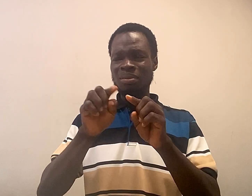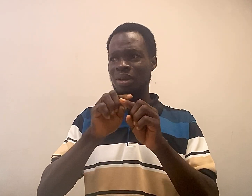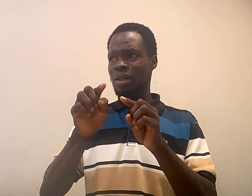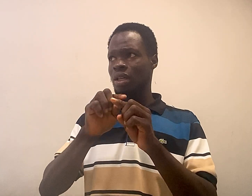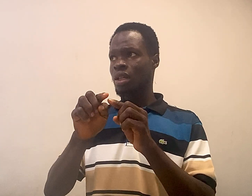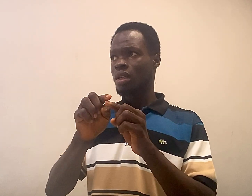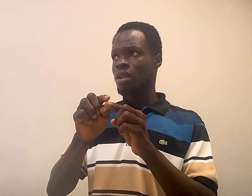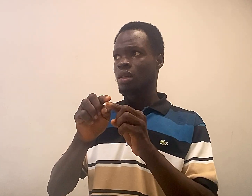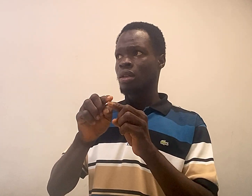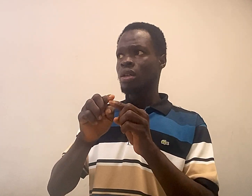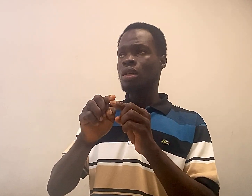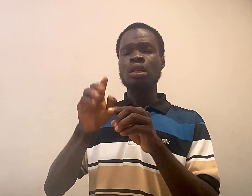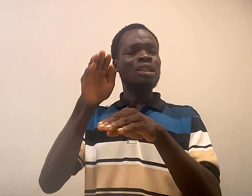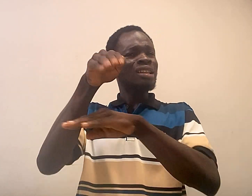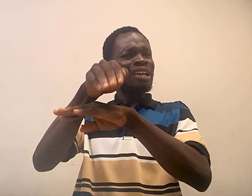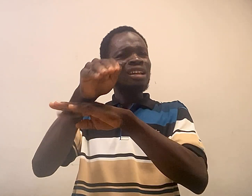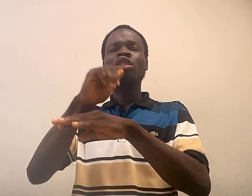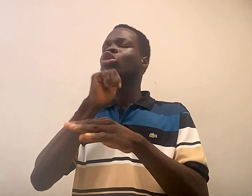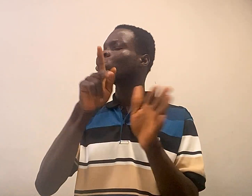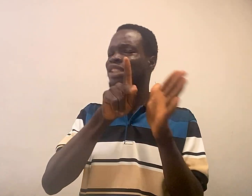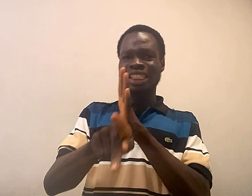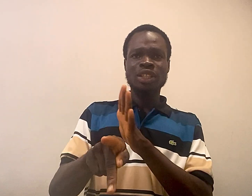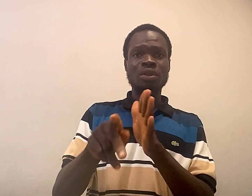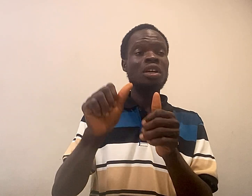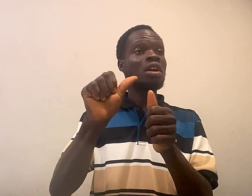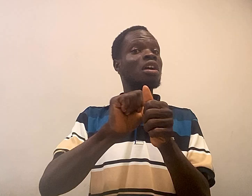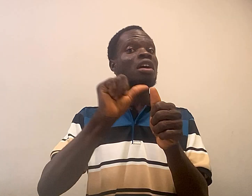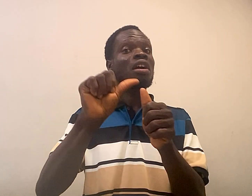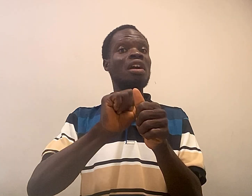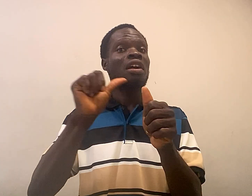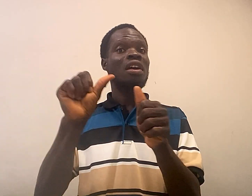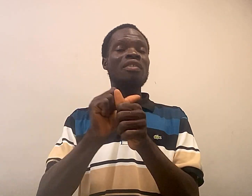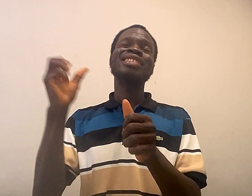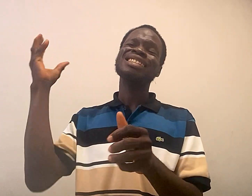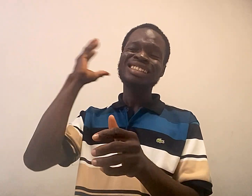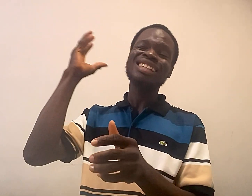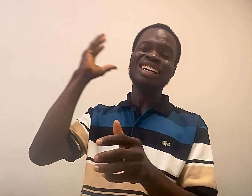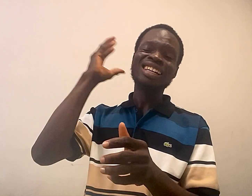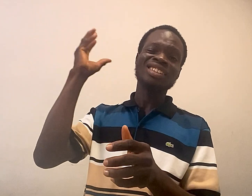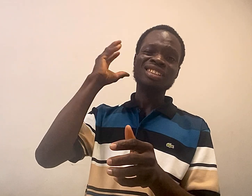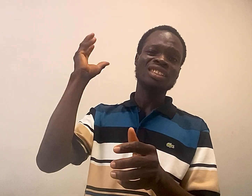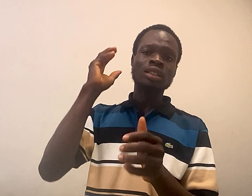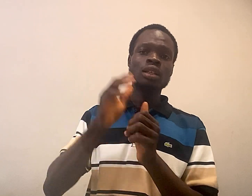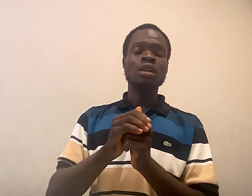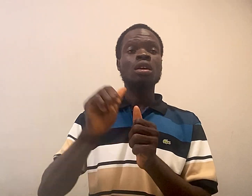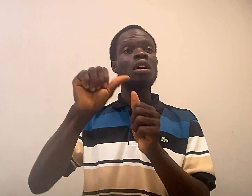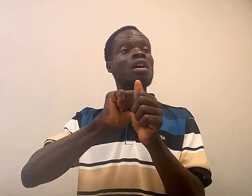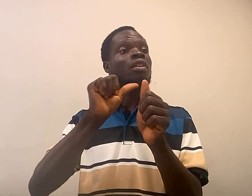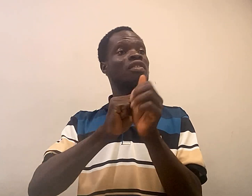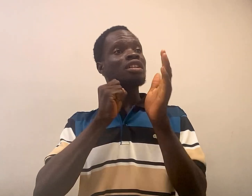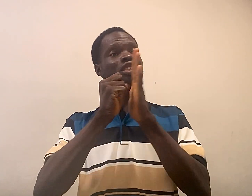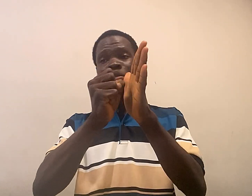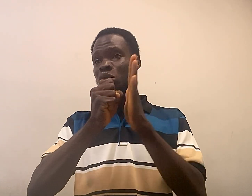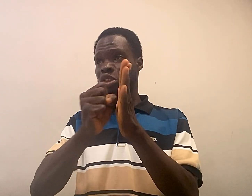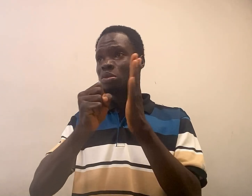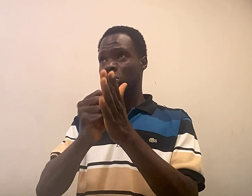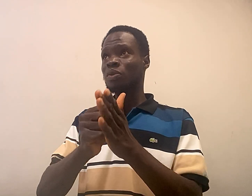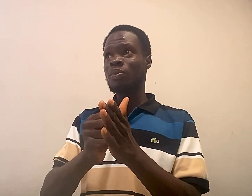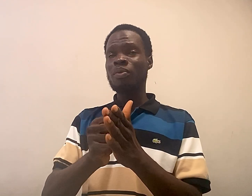I couldn't kill. Every sound felt like an explosion. Every shadow, a ghost. Did I